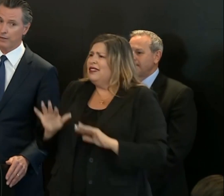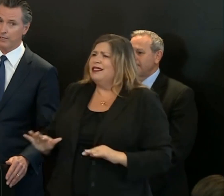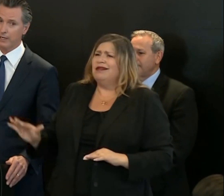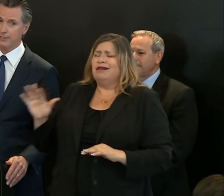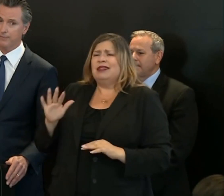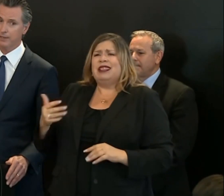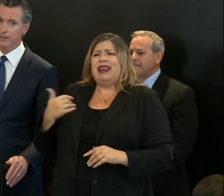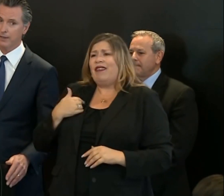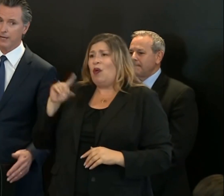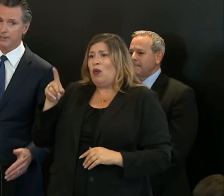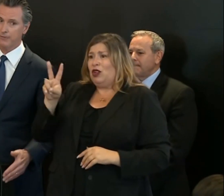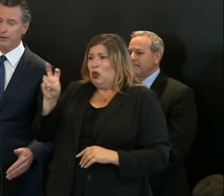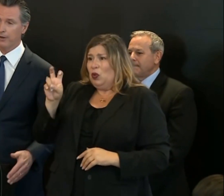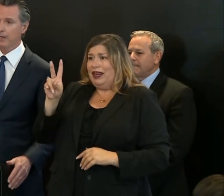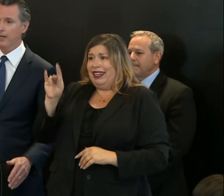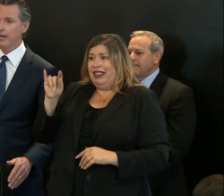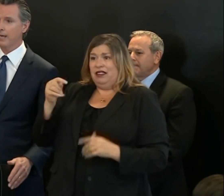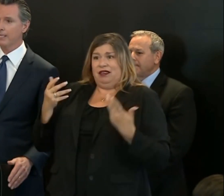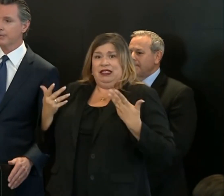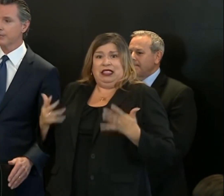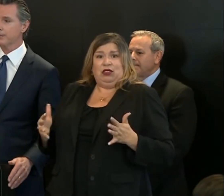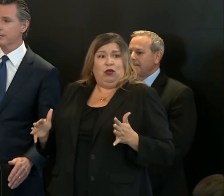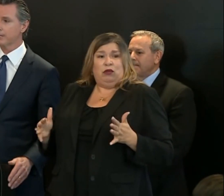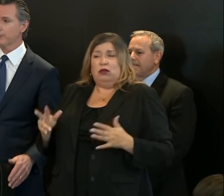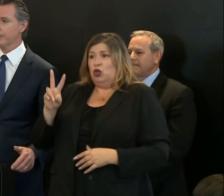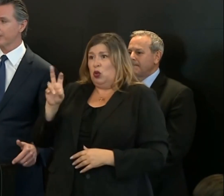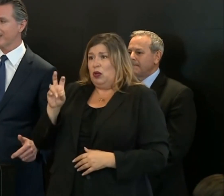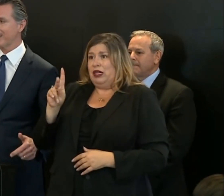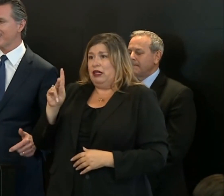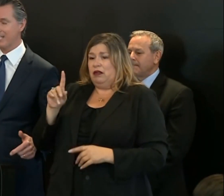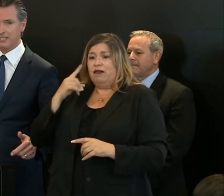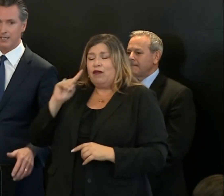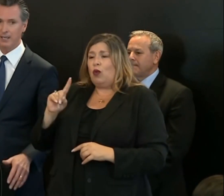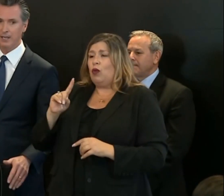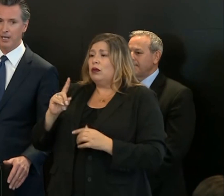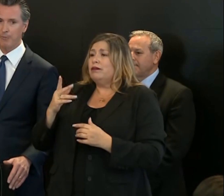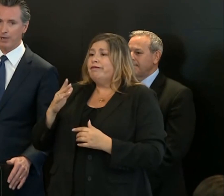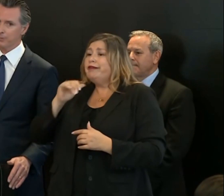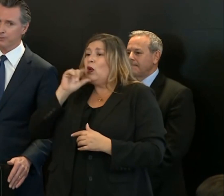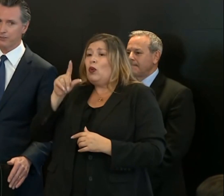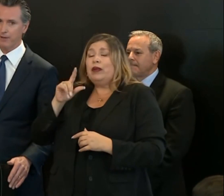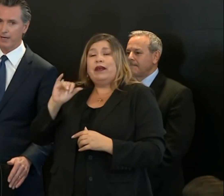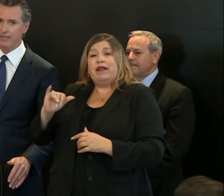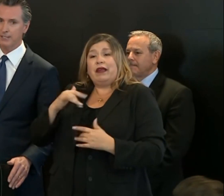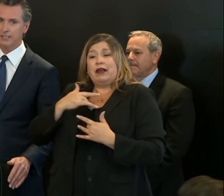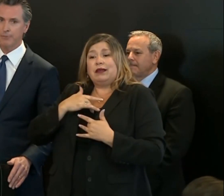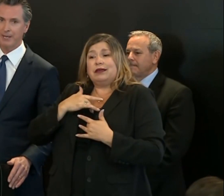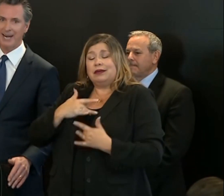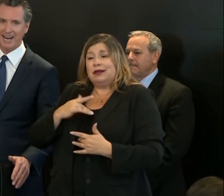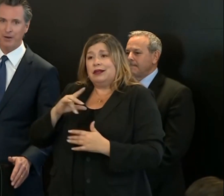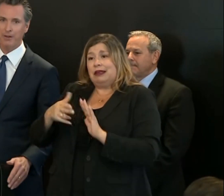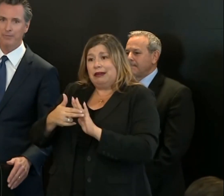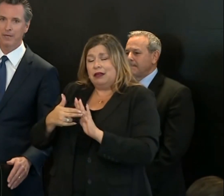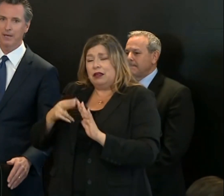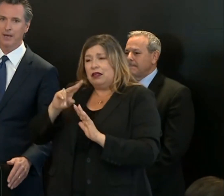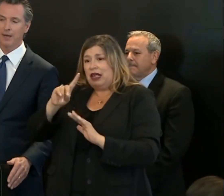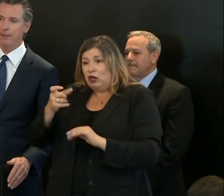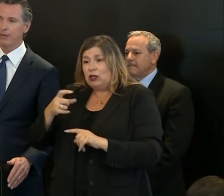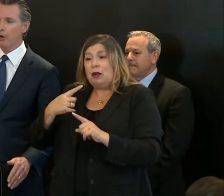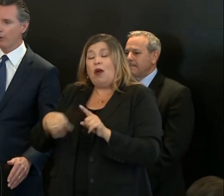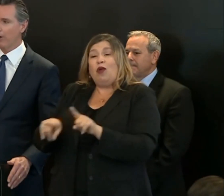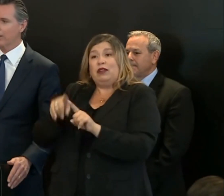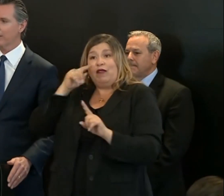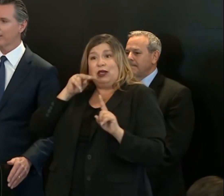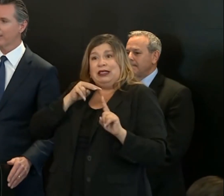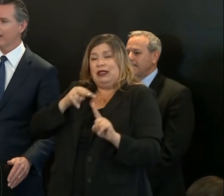just 200 kits, and that's for not just the traditional diagnostic, but also surveillance. It's simply inadequate.